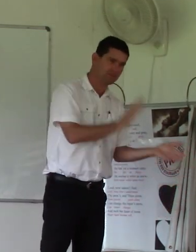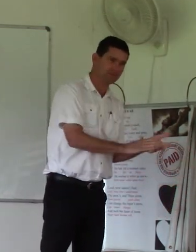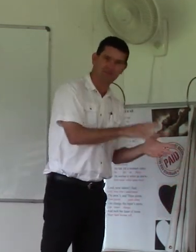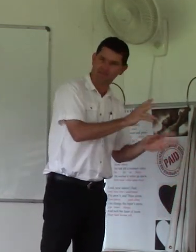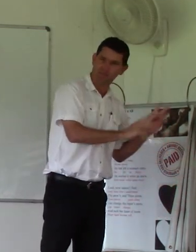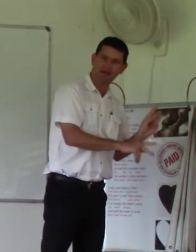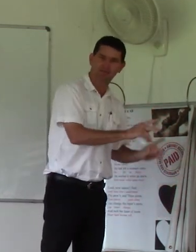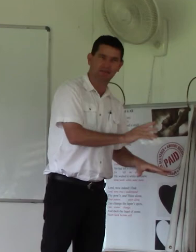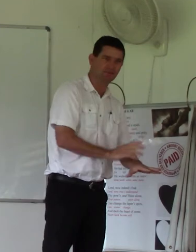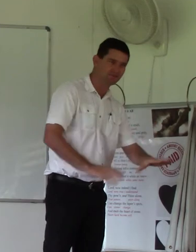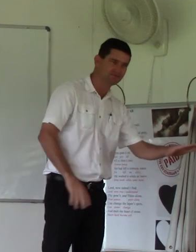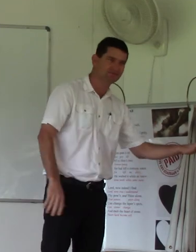bad people.